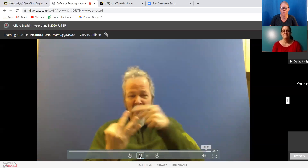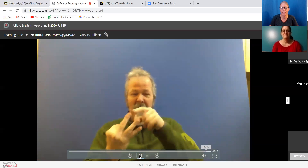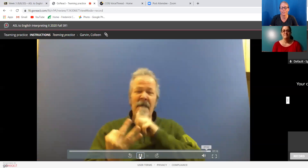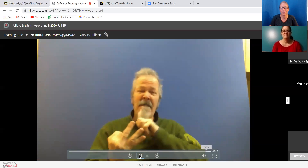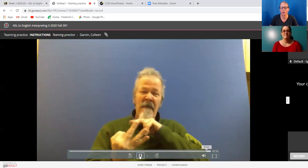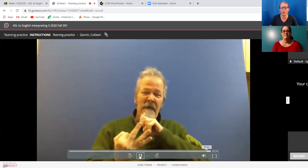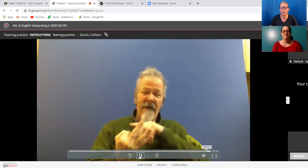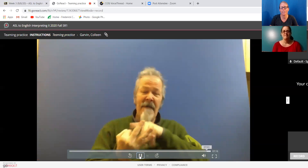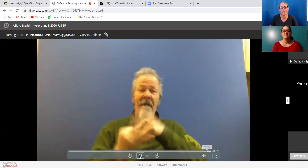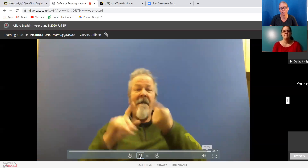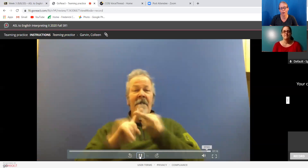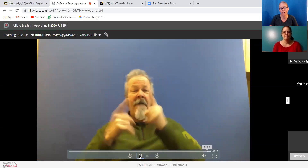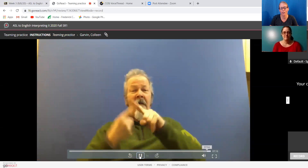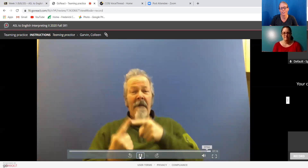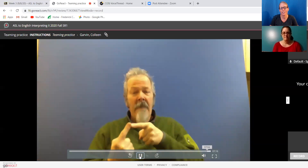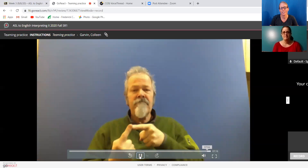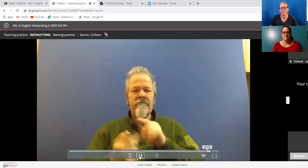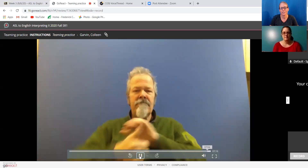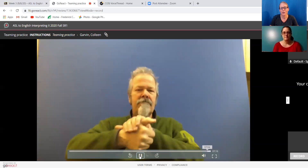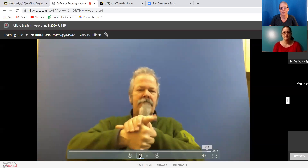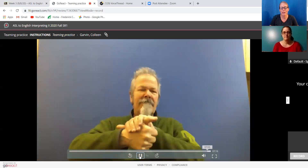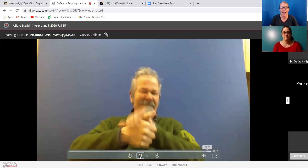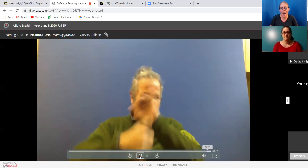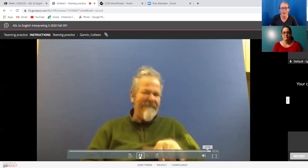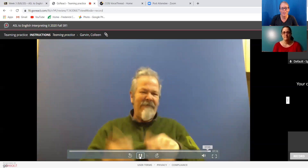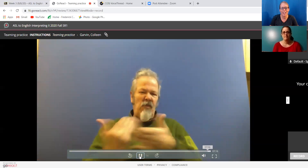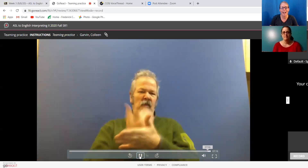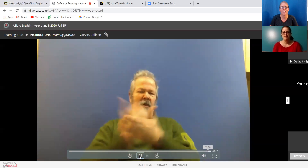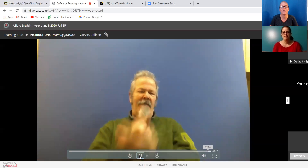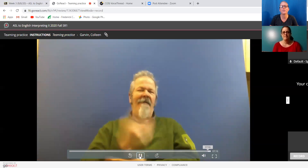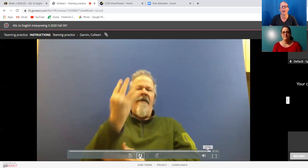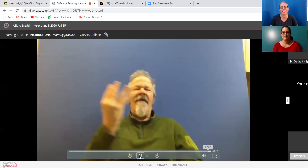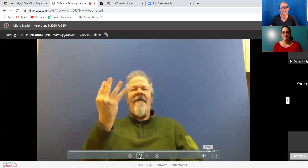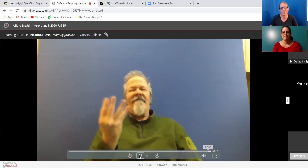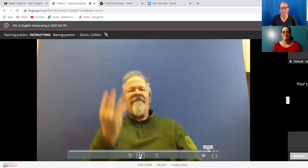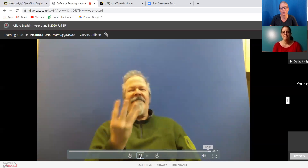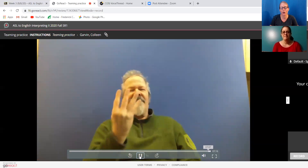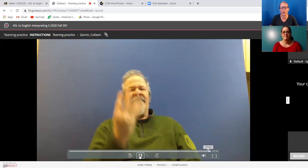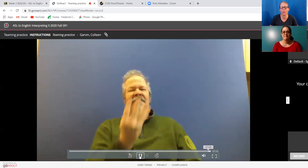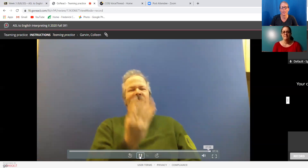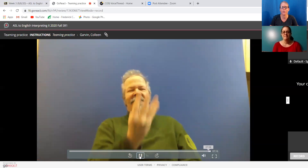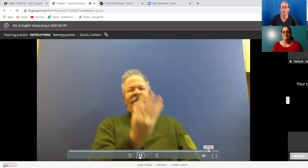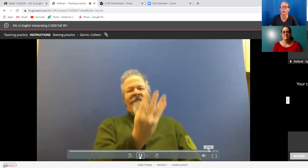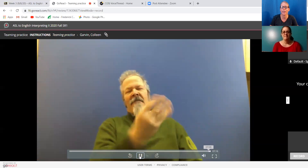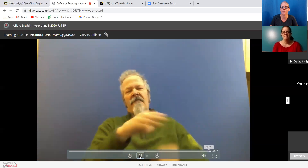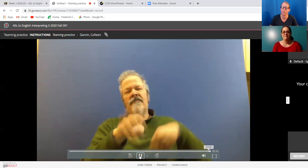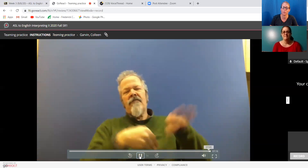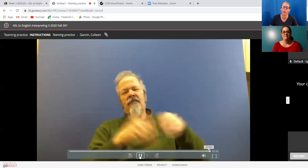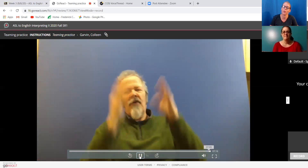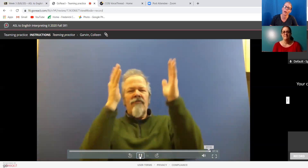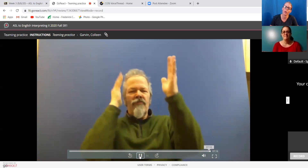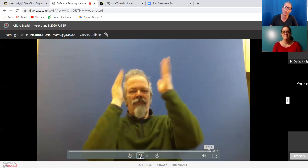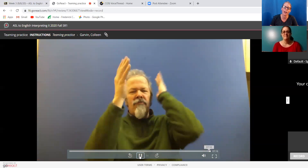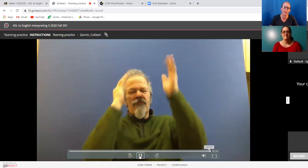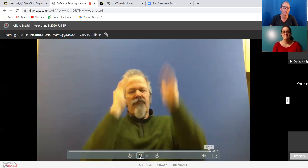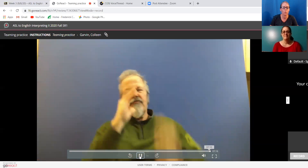the boy, the dog, and the frog. But now they added a new friend, the turtle. And the 4 of them just went